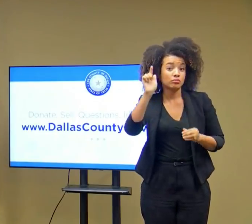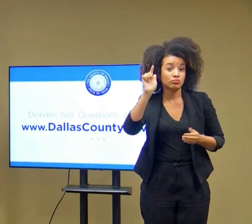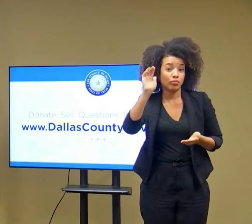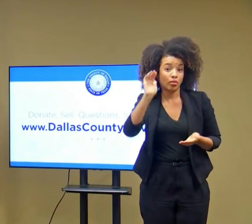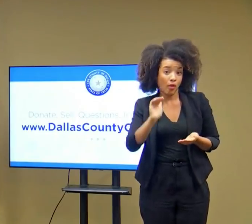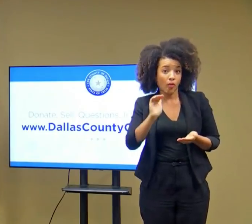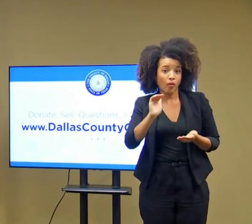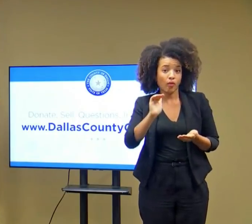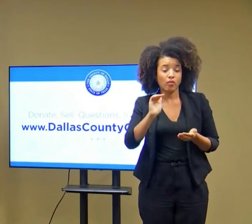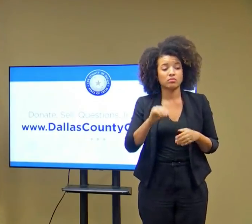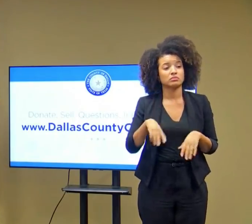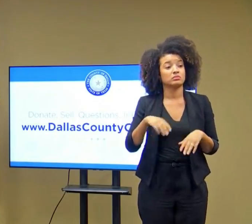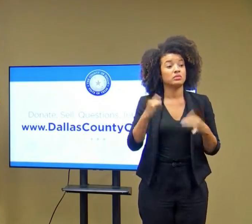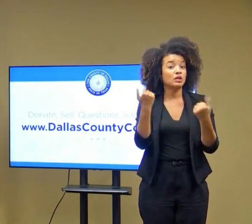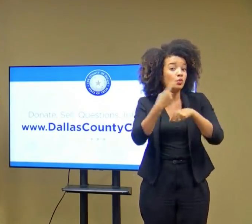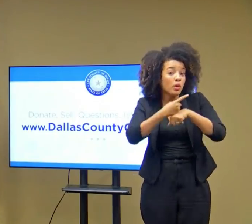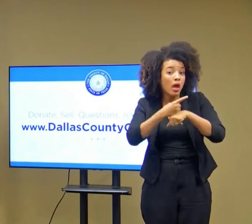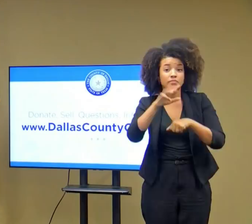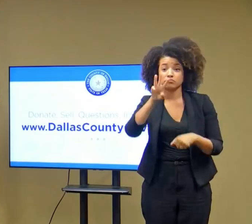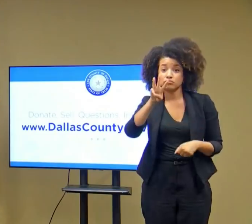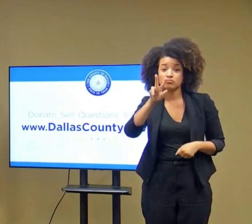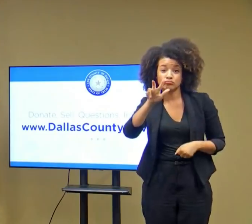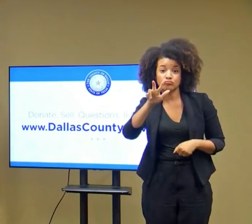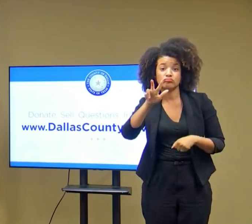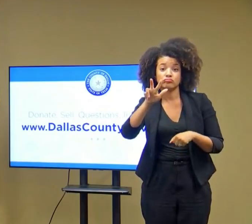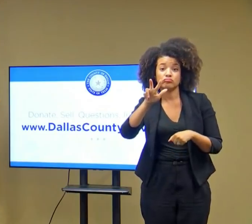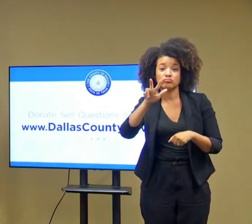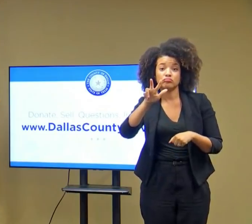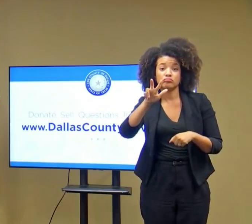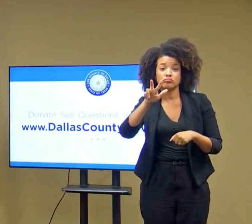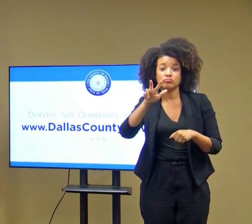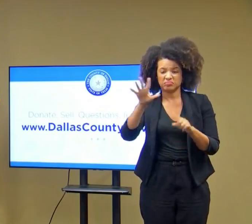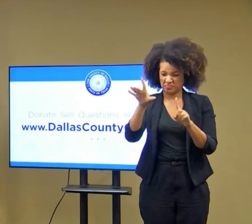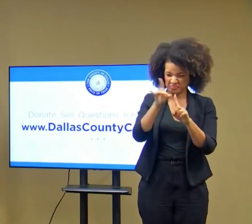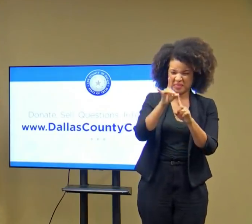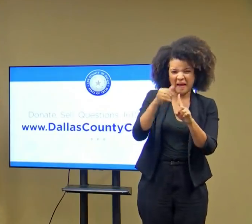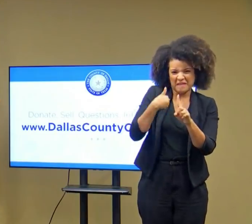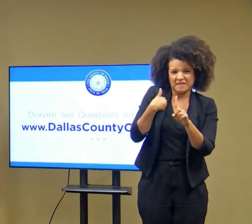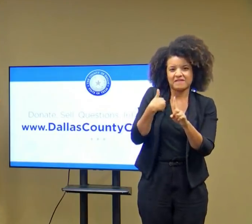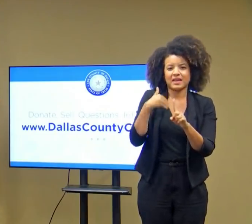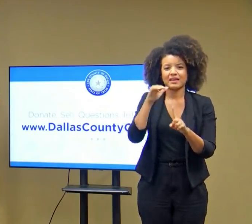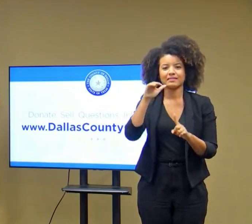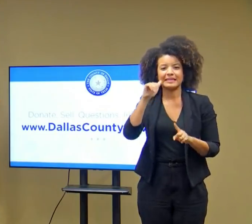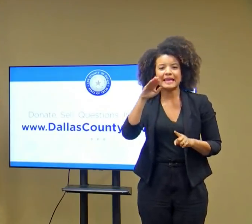had 63 positive cases, so that is a very good sign.